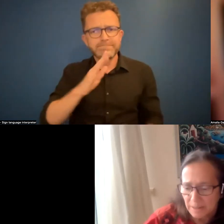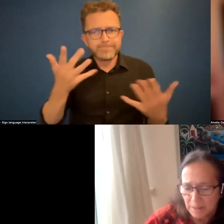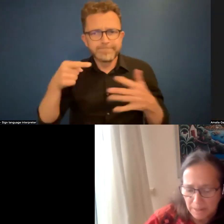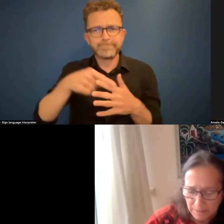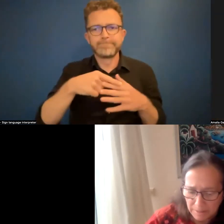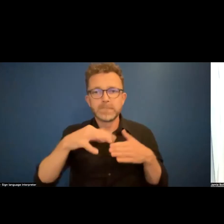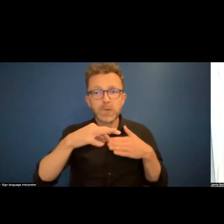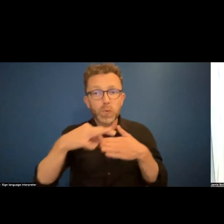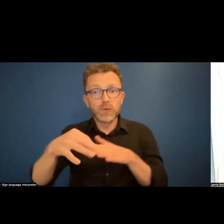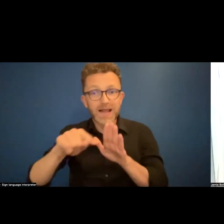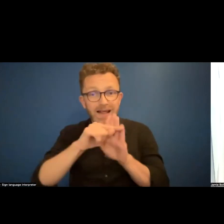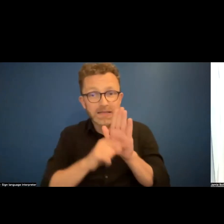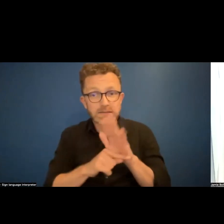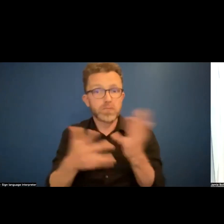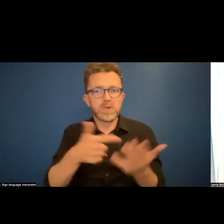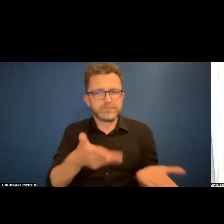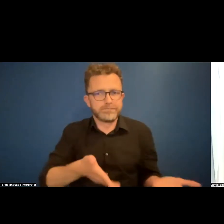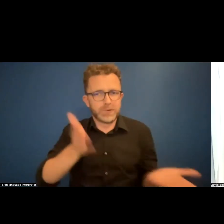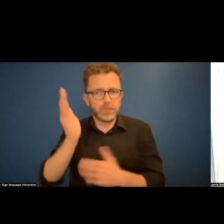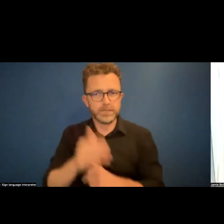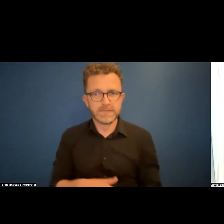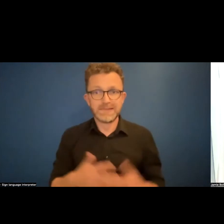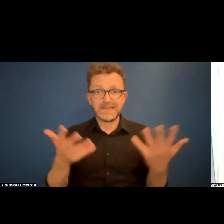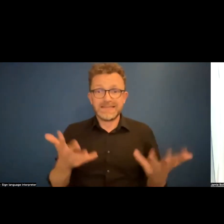as in reference to